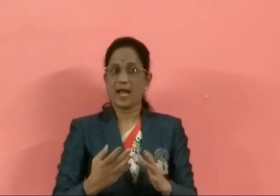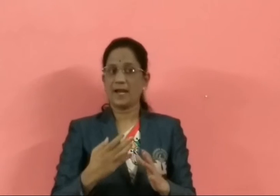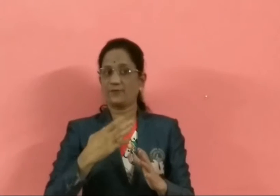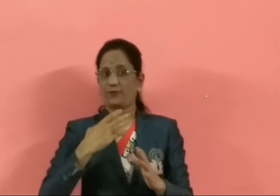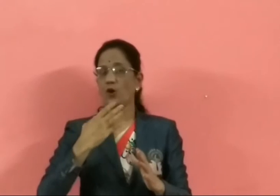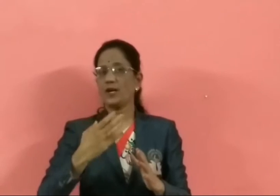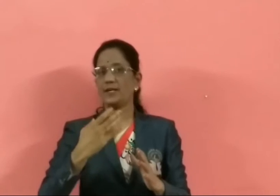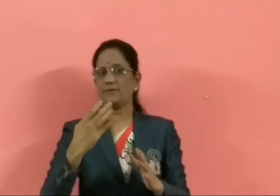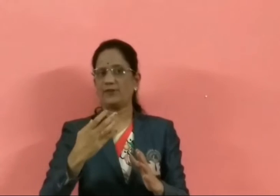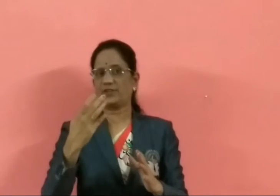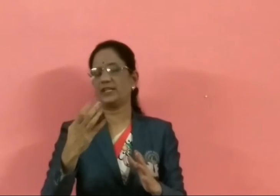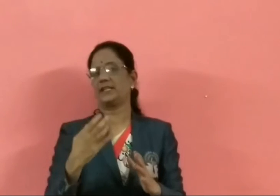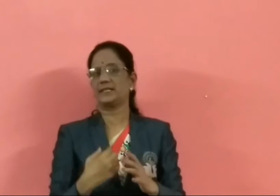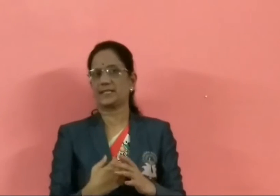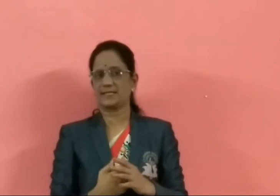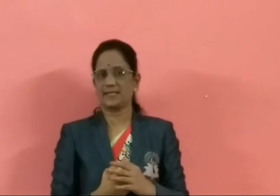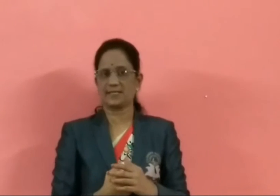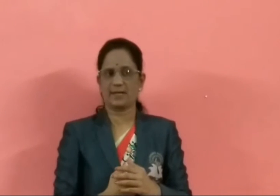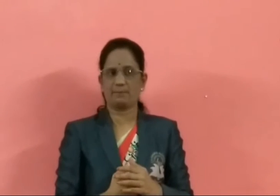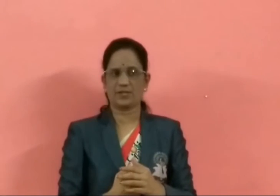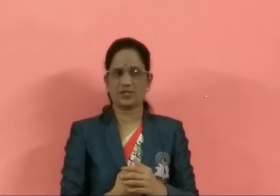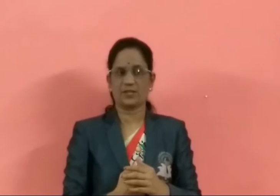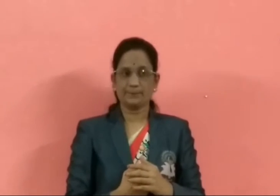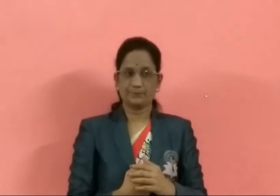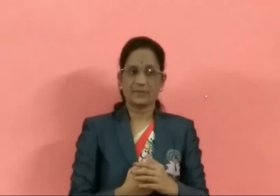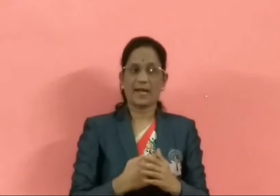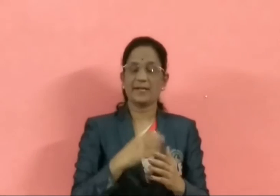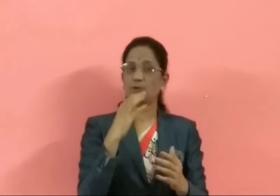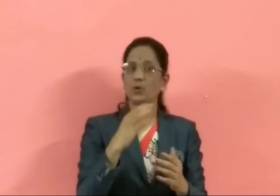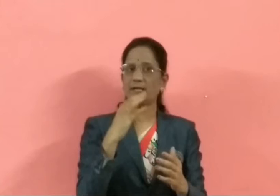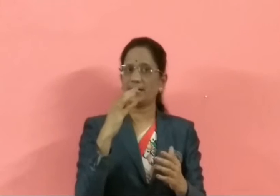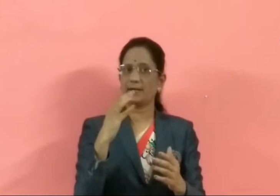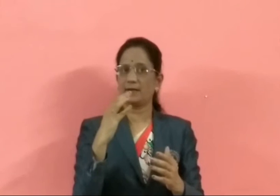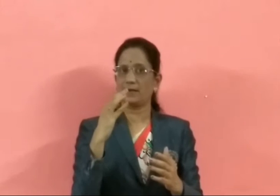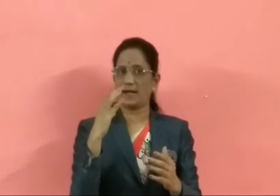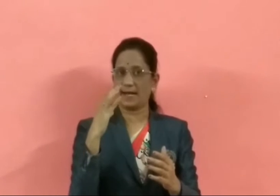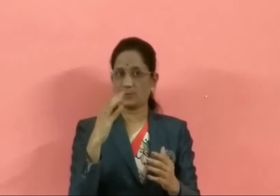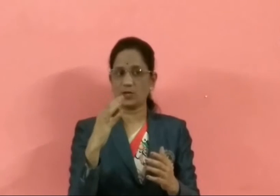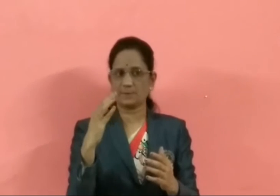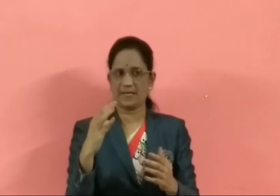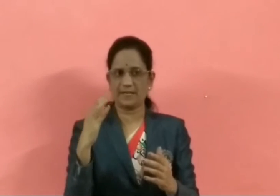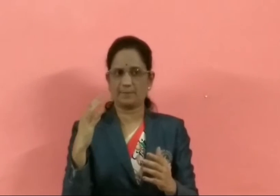at 450 degrees Celsius temperature and 200 atmospheric